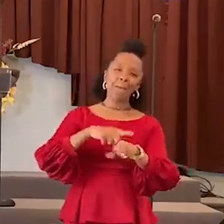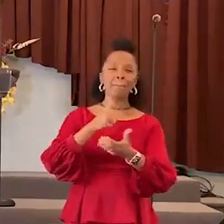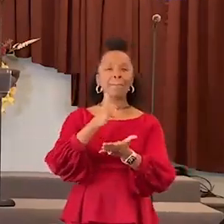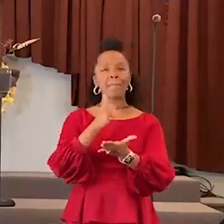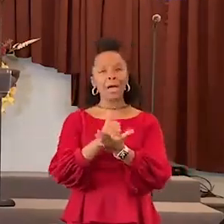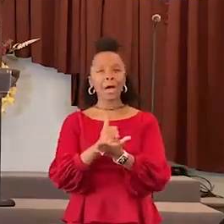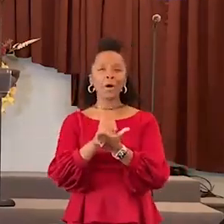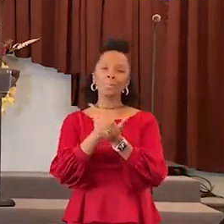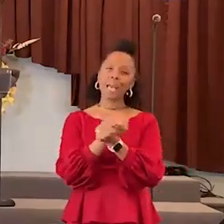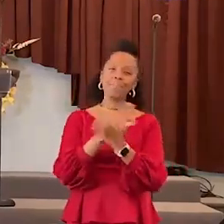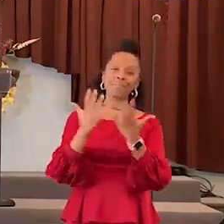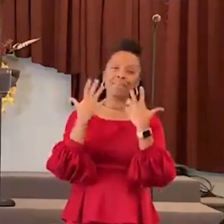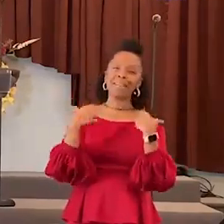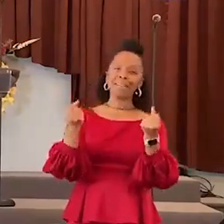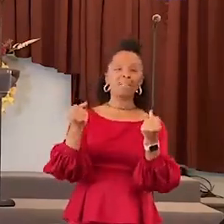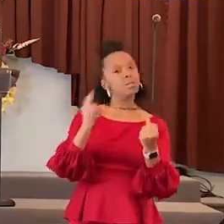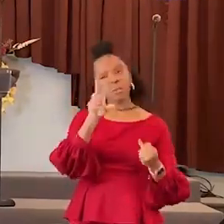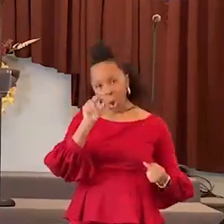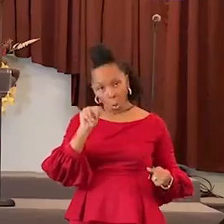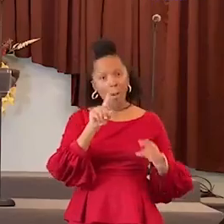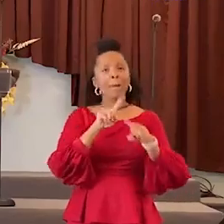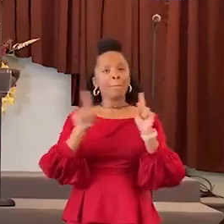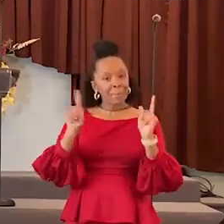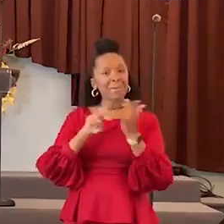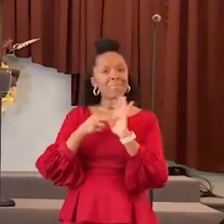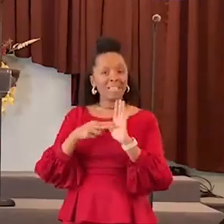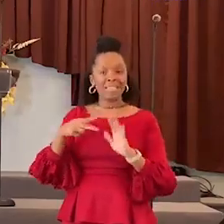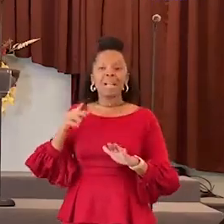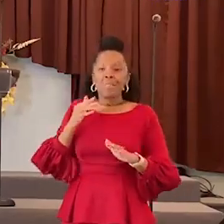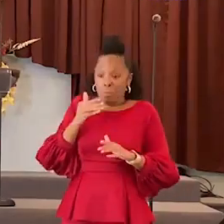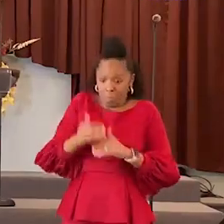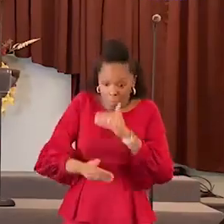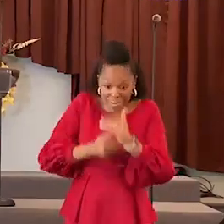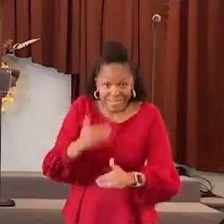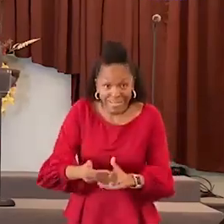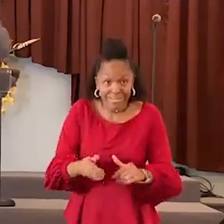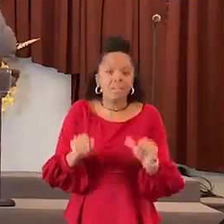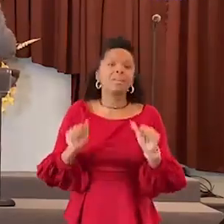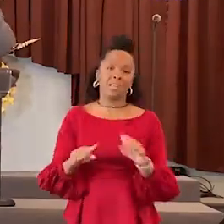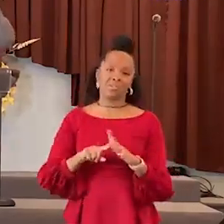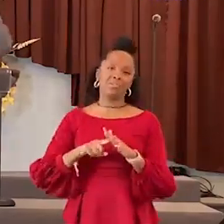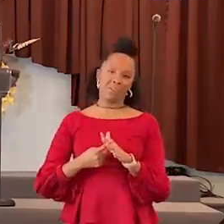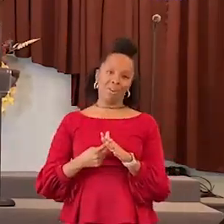to begin the healing process. I'll say that again. Time does not heal our